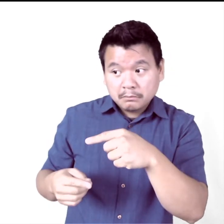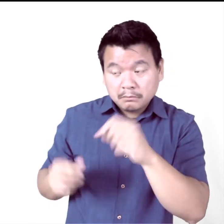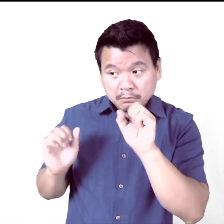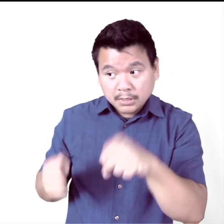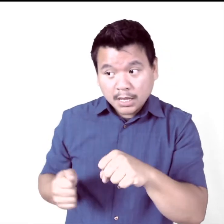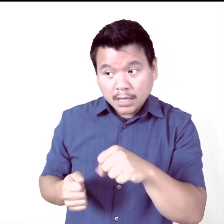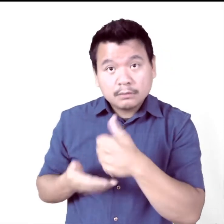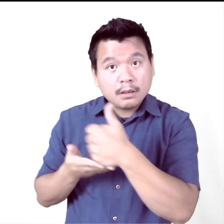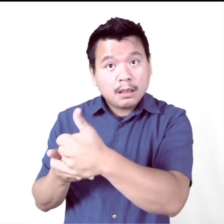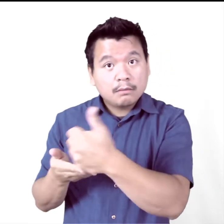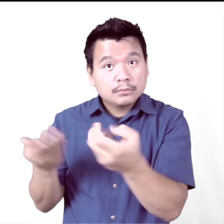get help.